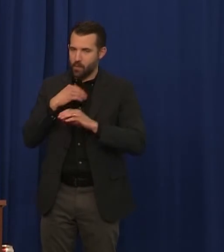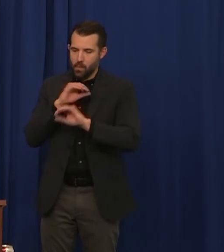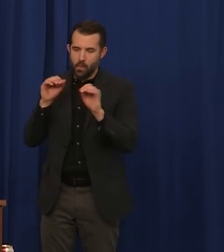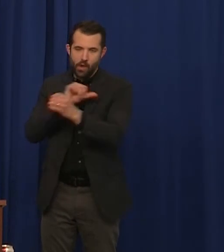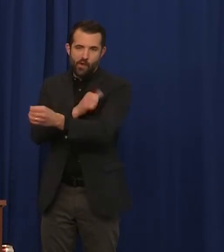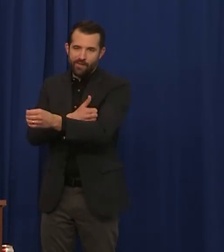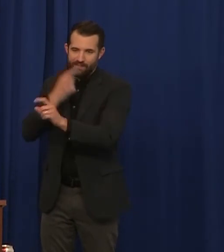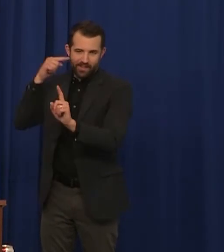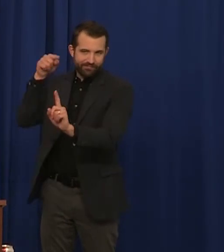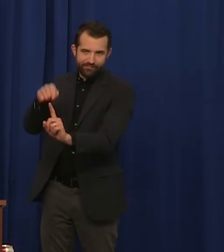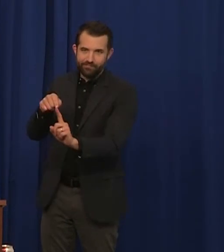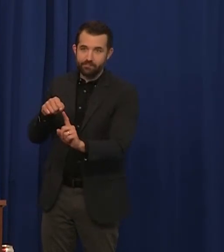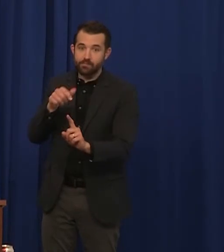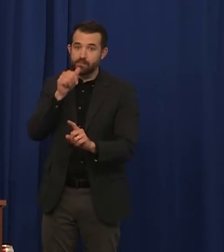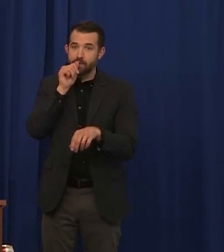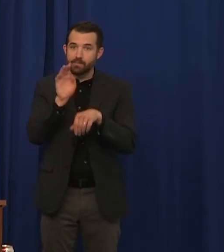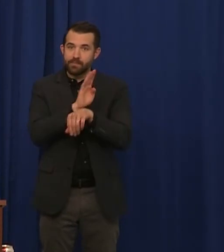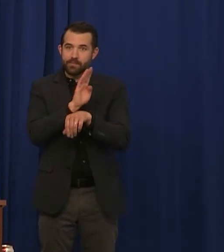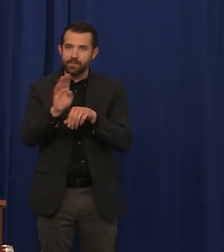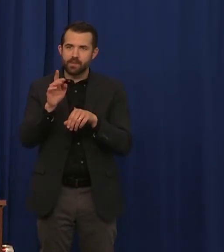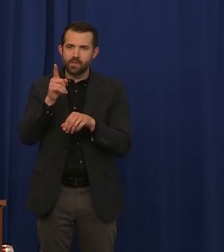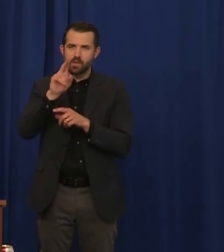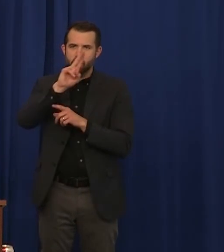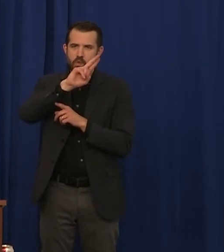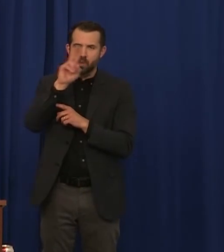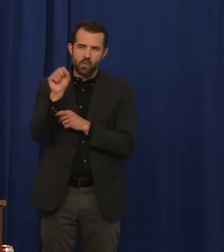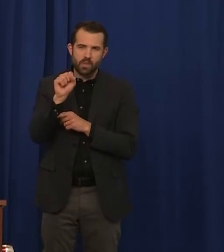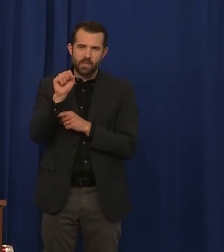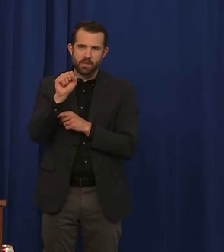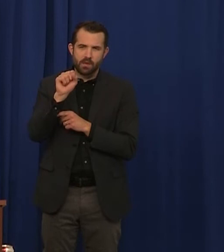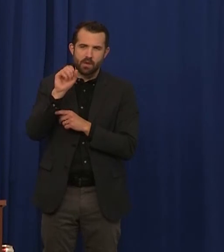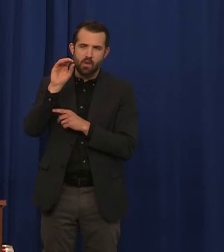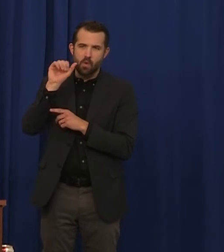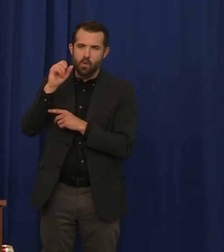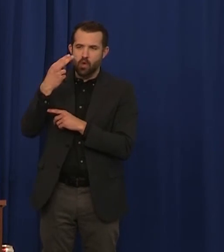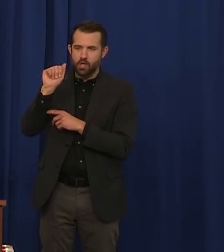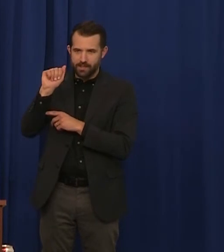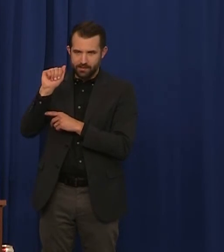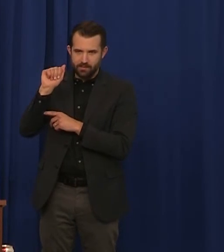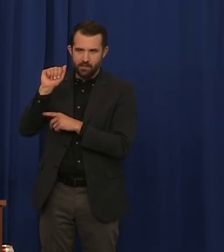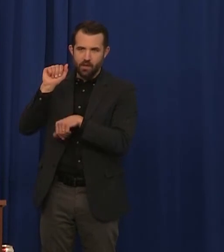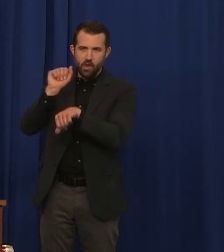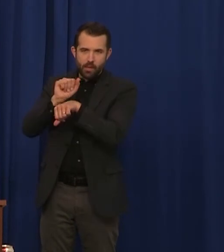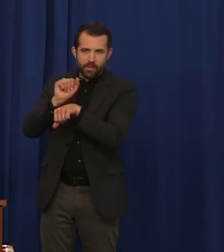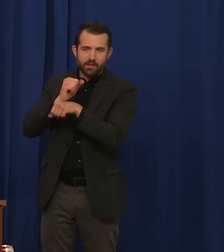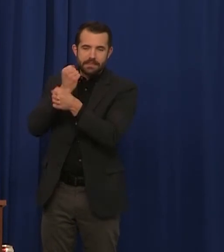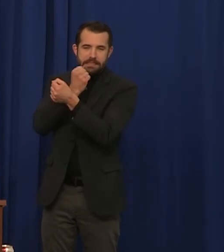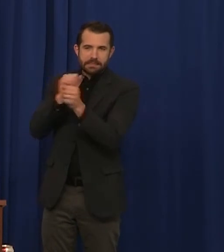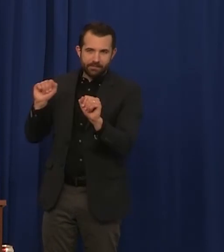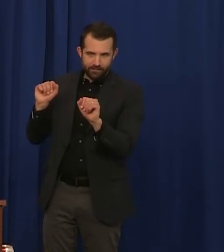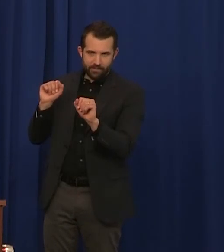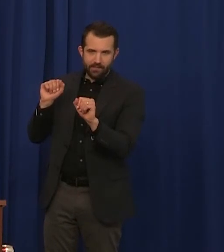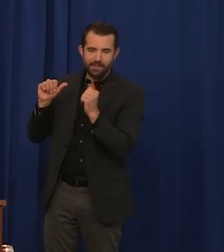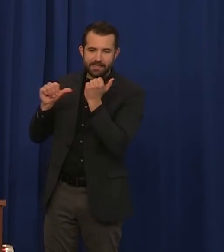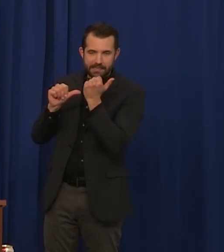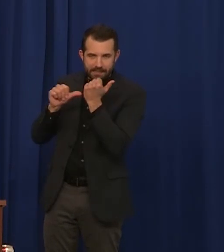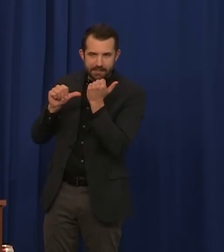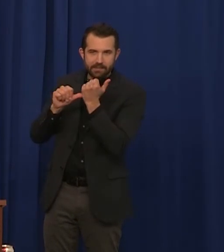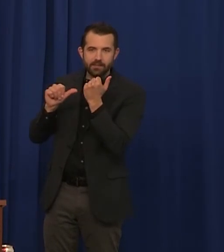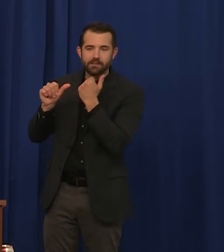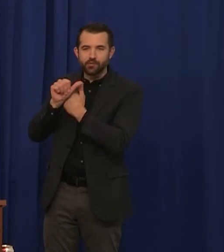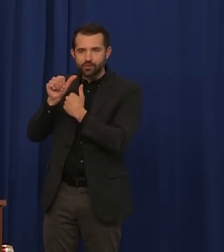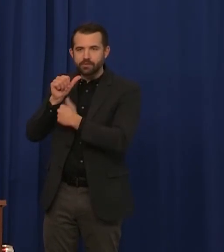state OSHA. U.S. OSHA. There is a